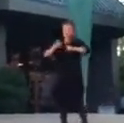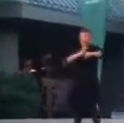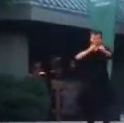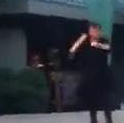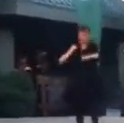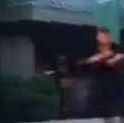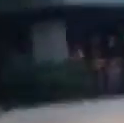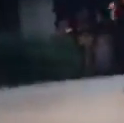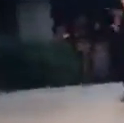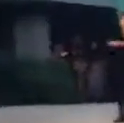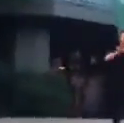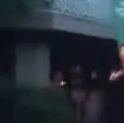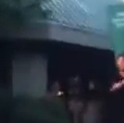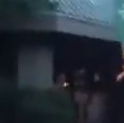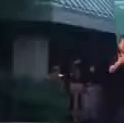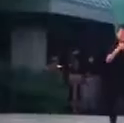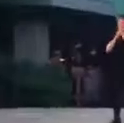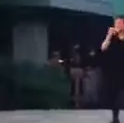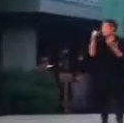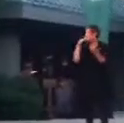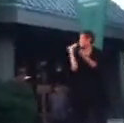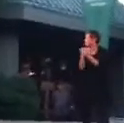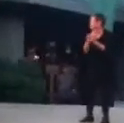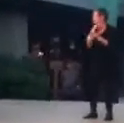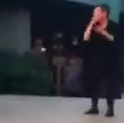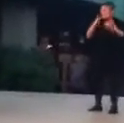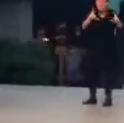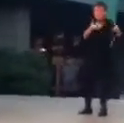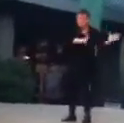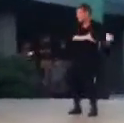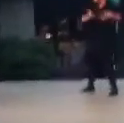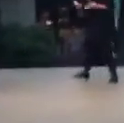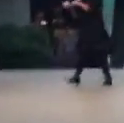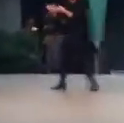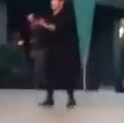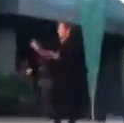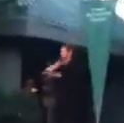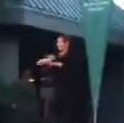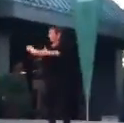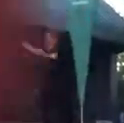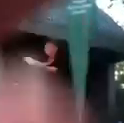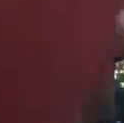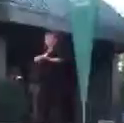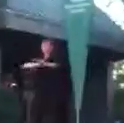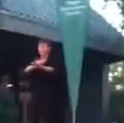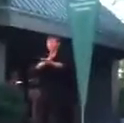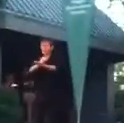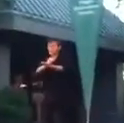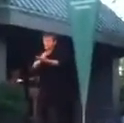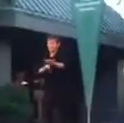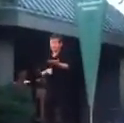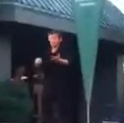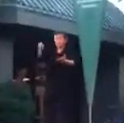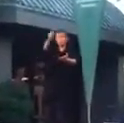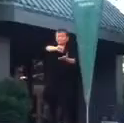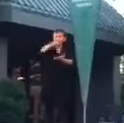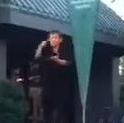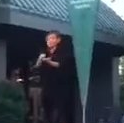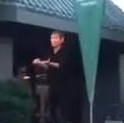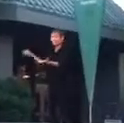Well, one day, the farmer was working out in his field, and it was not going together very well. And his wife was